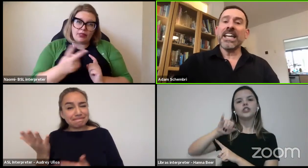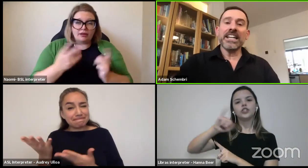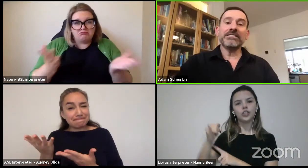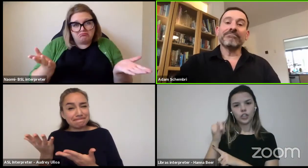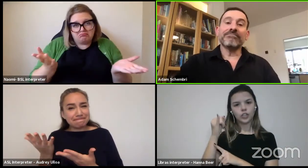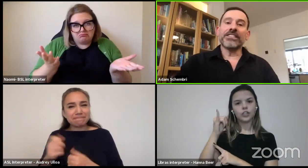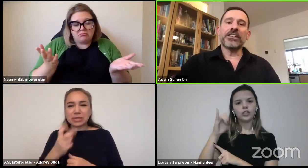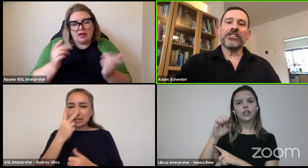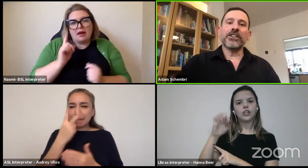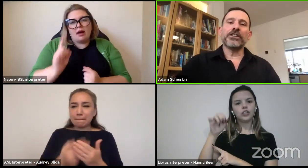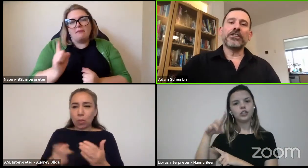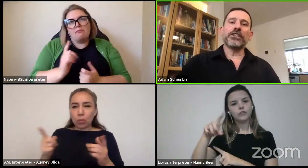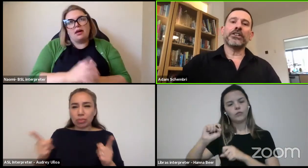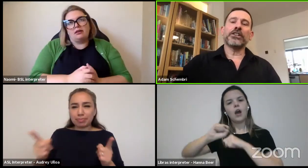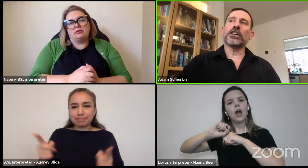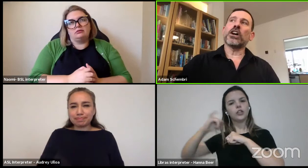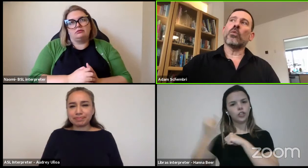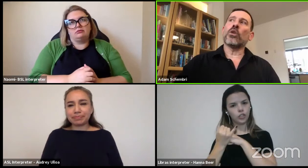again,